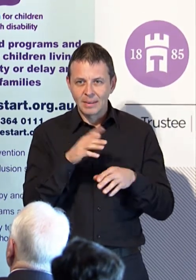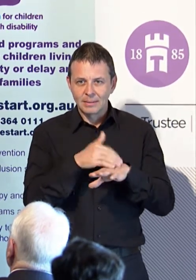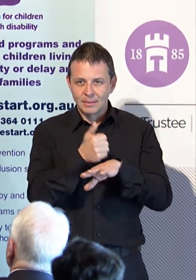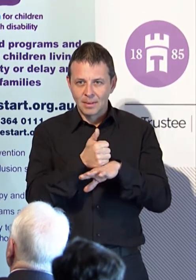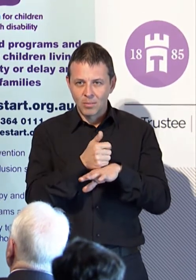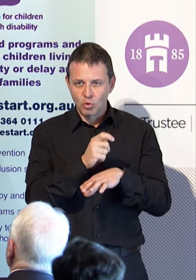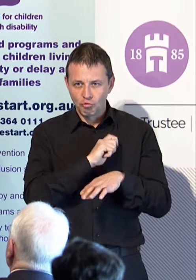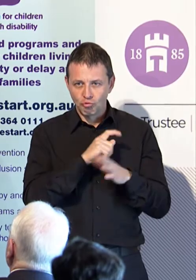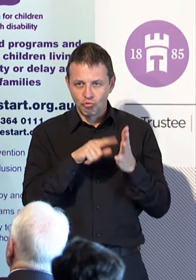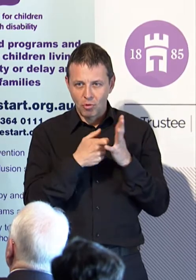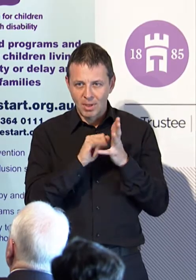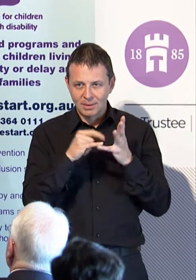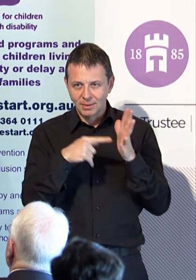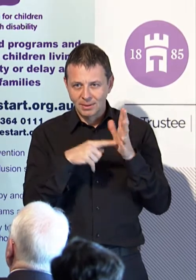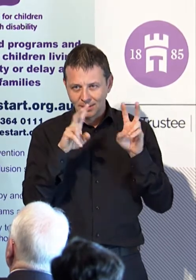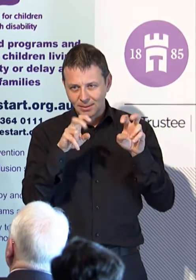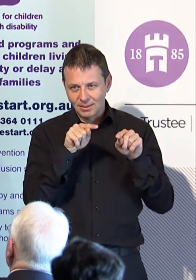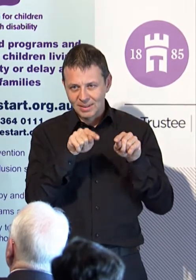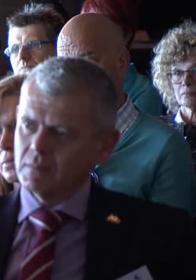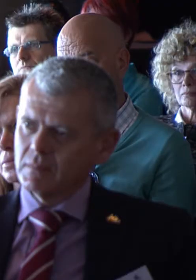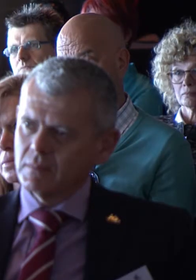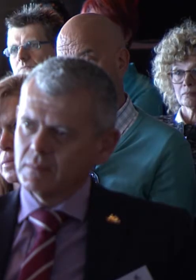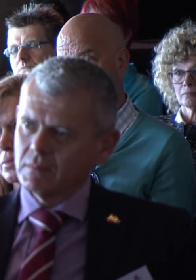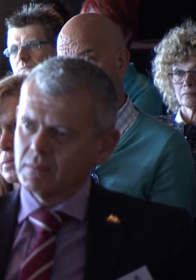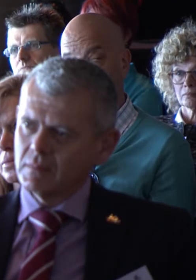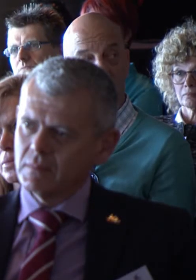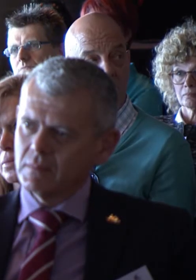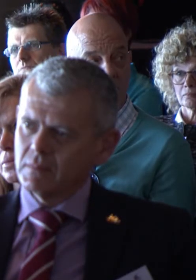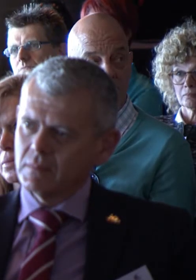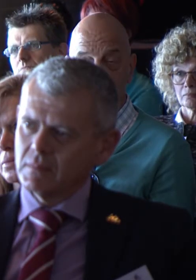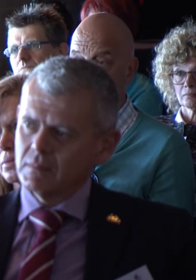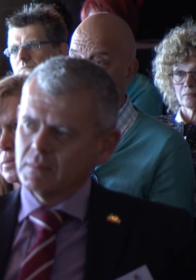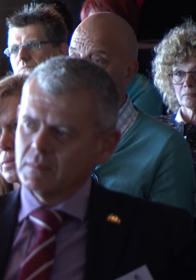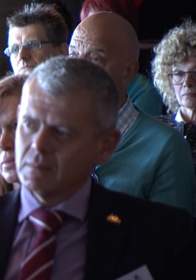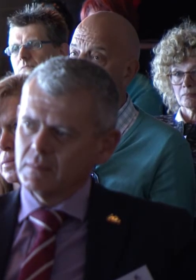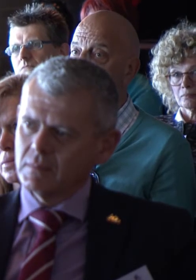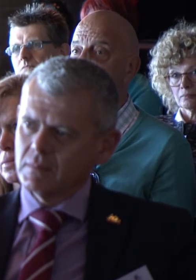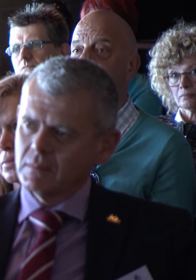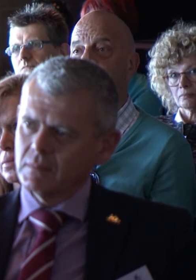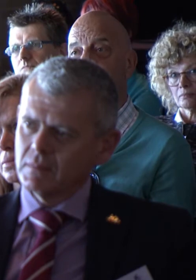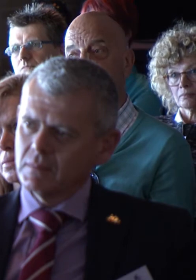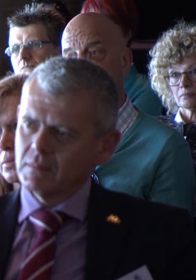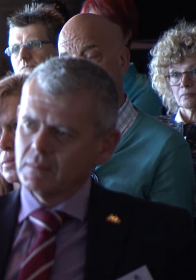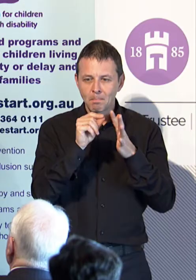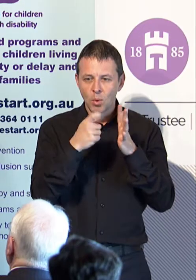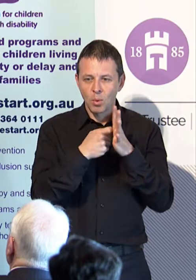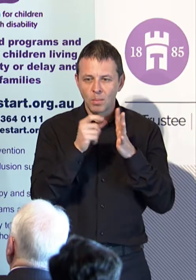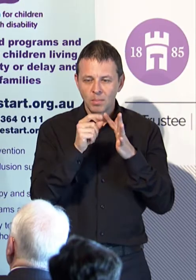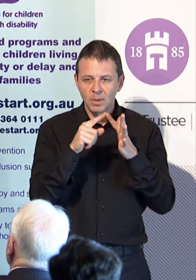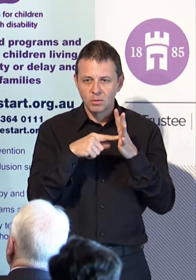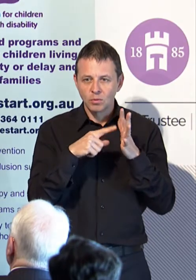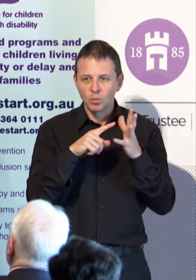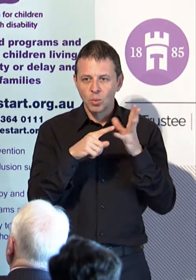which is the source of the funds that now have been administered over the years by permanent trustees, trust company, and